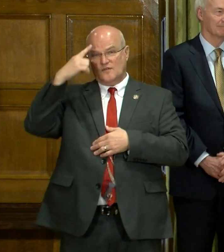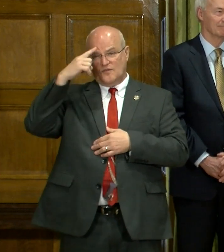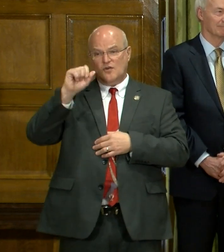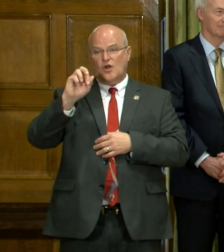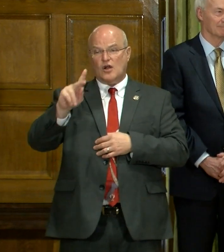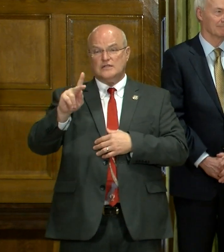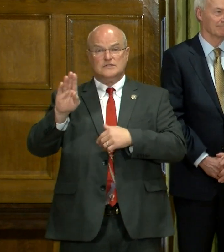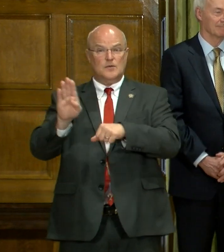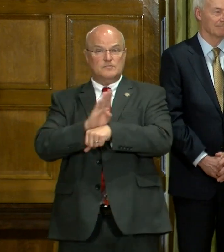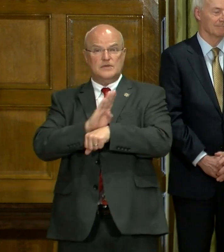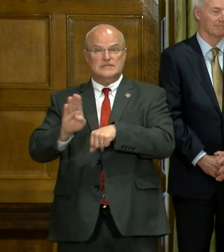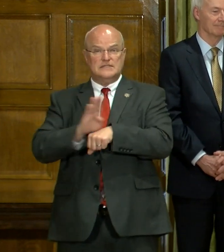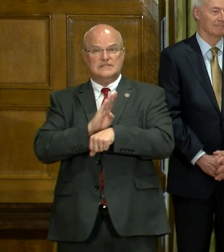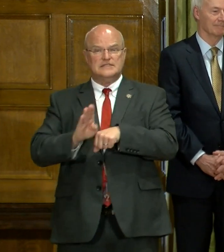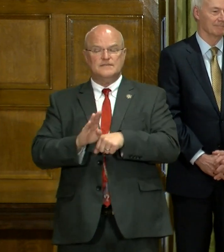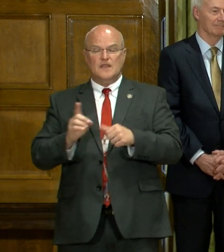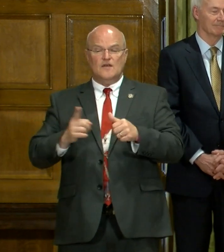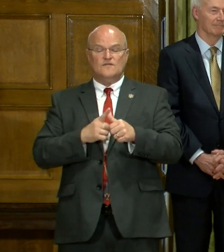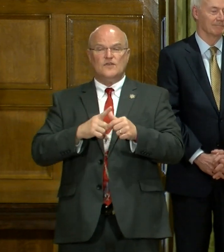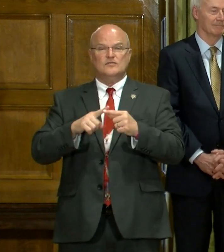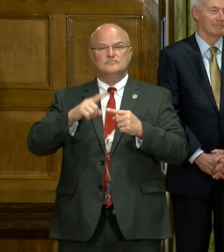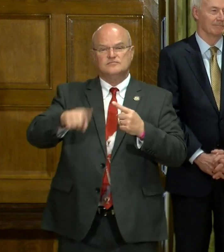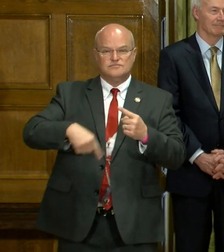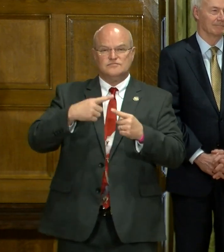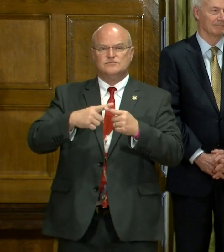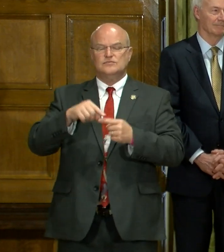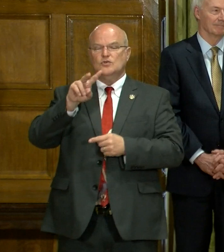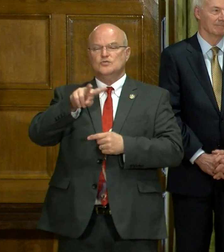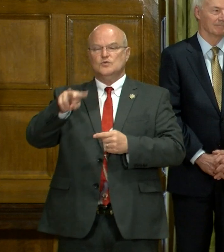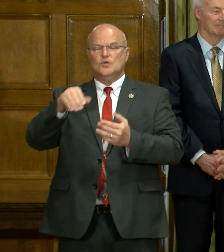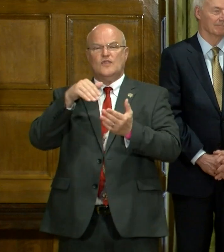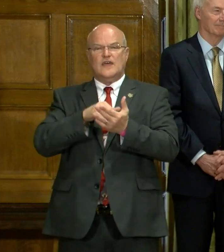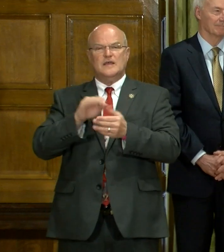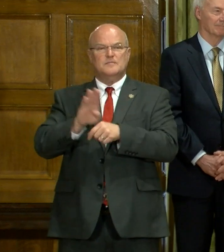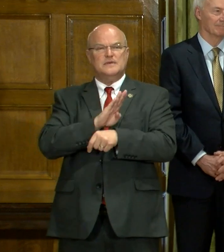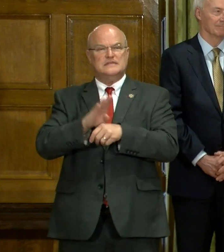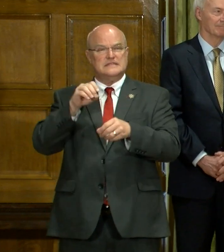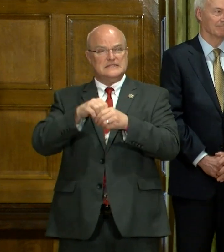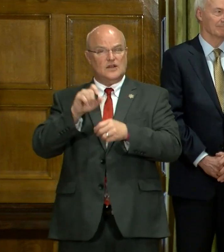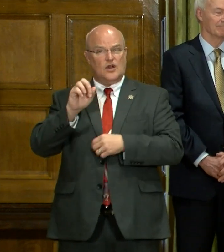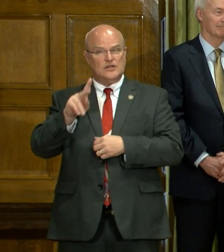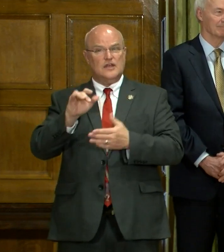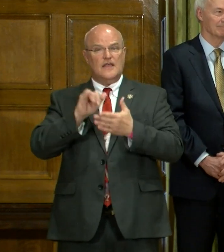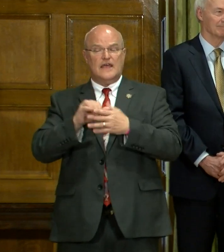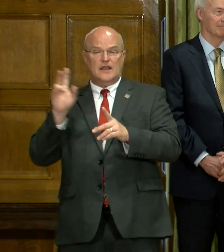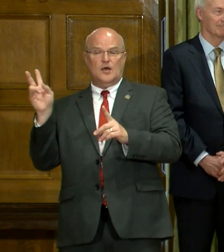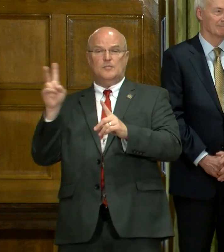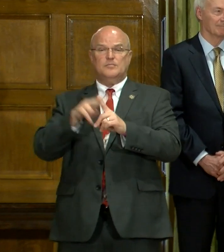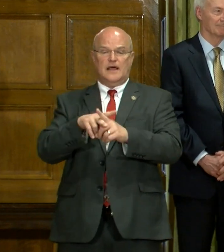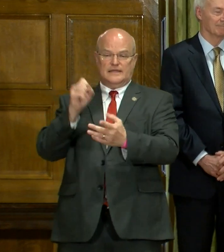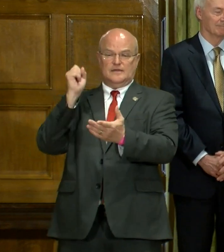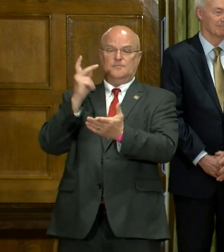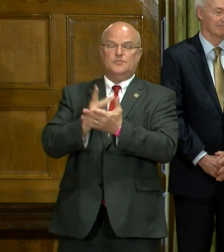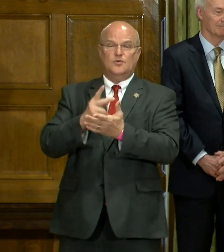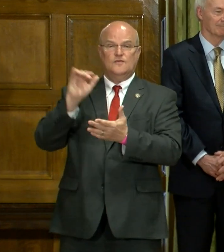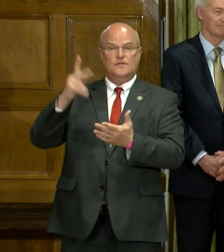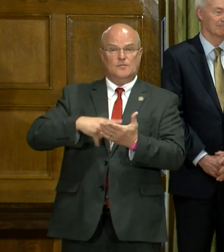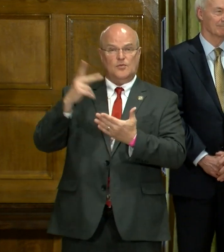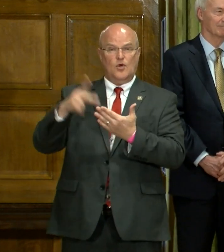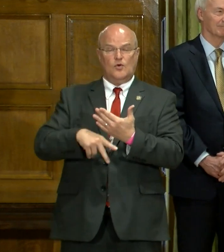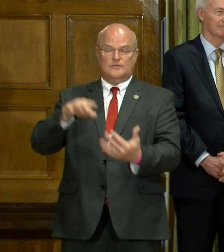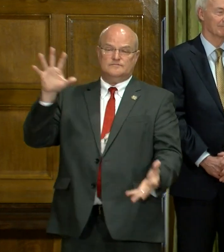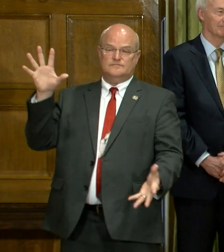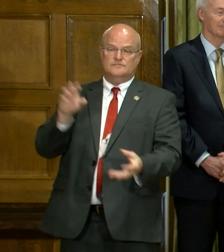Arkansas businesses. On the first go-around, we had 22,000 businesses in Arkansas who were able to apply and get approved for that program,